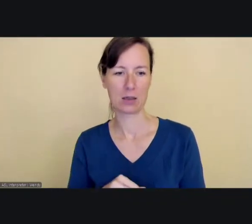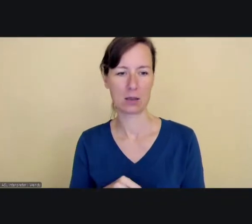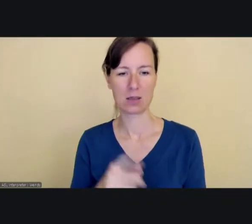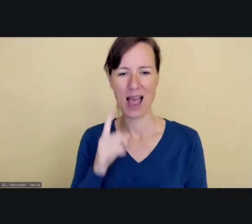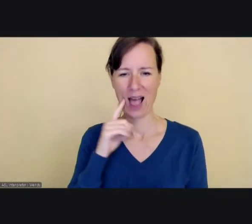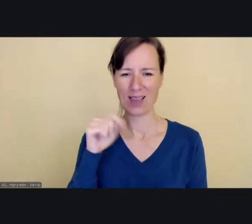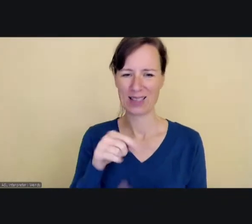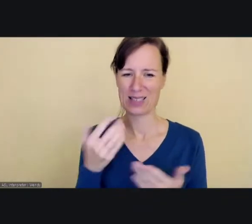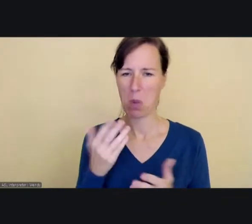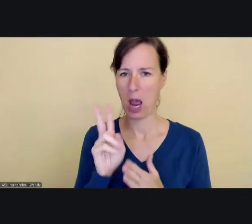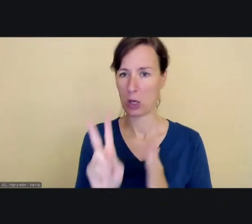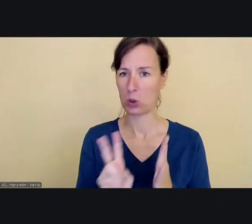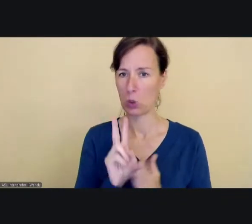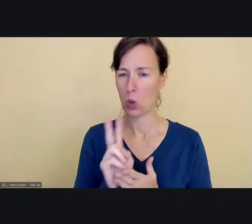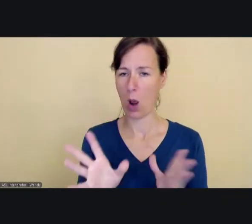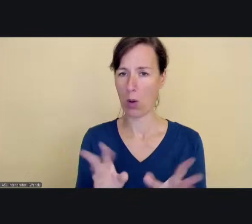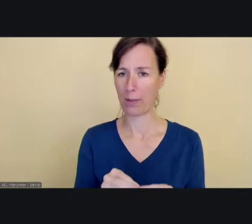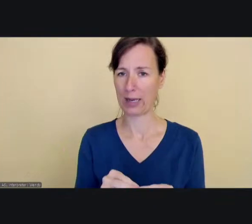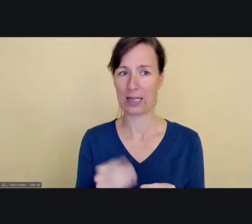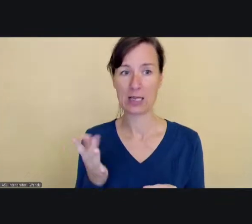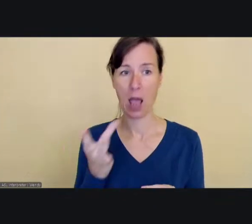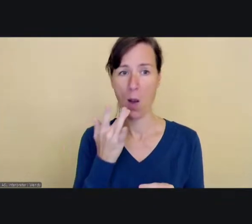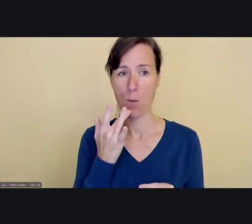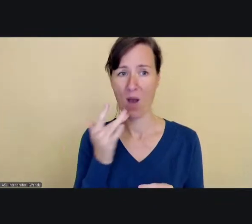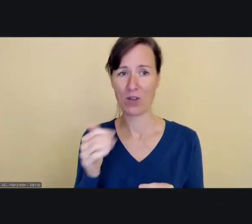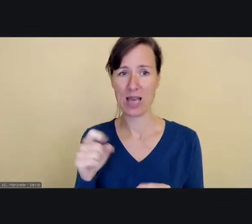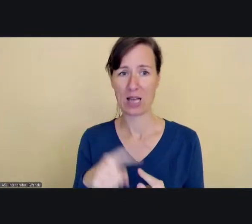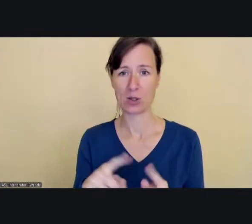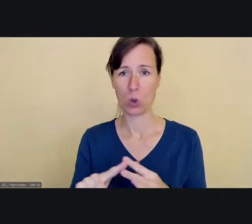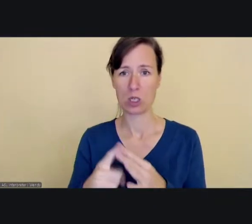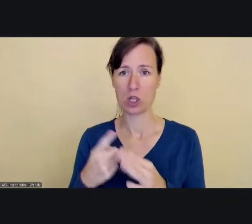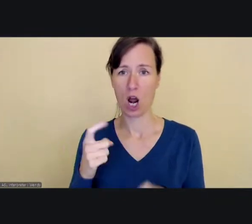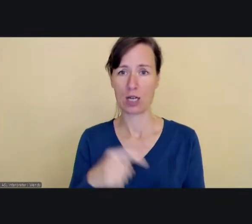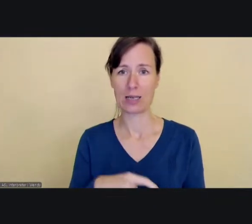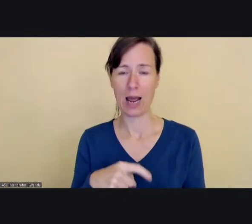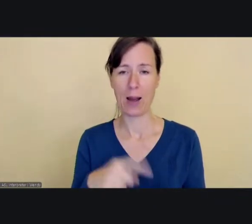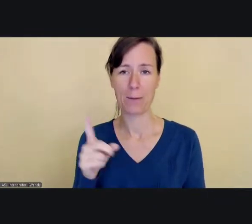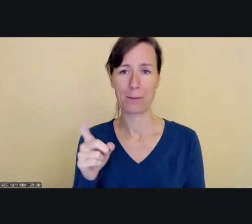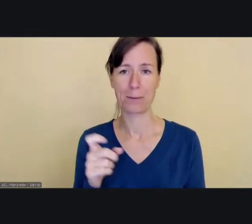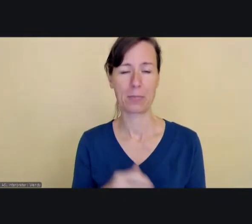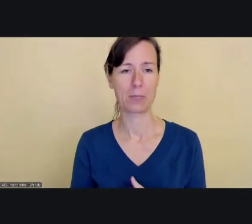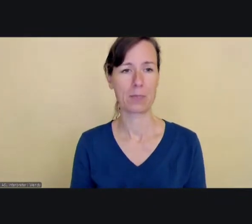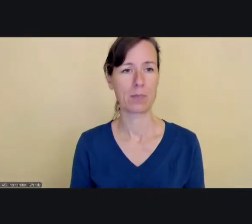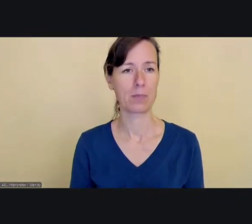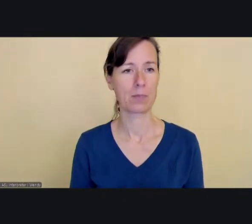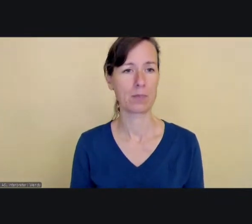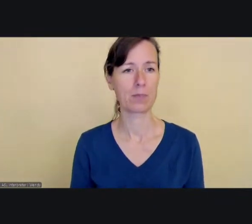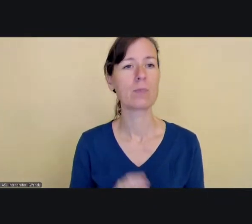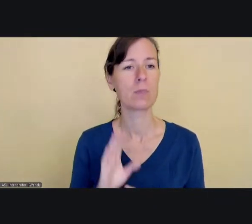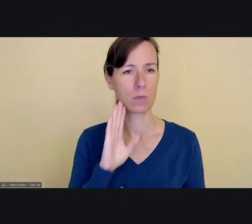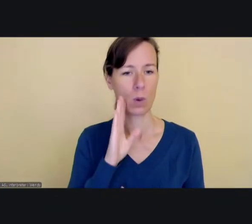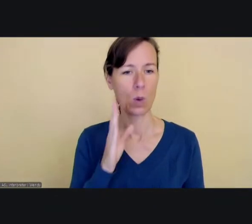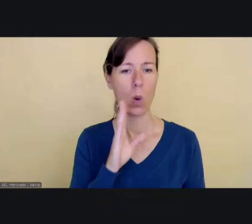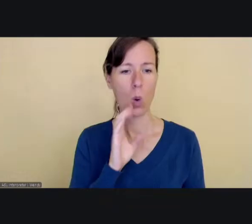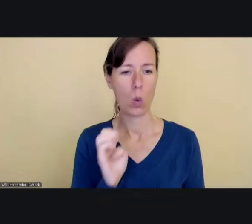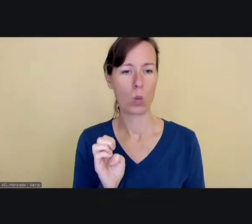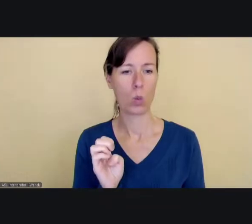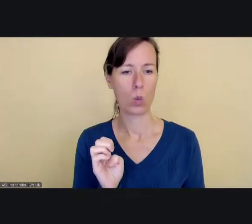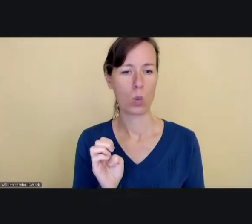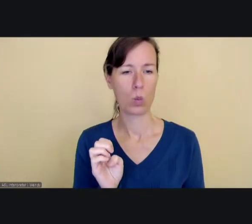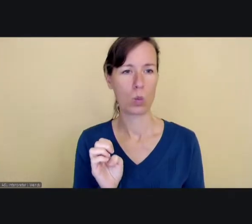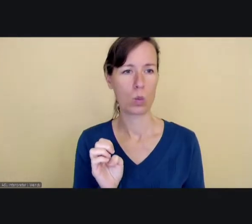there a preference as to a start time? Again, there will be the,